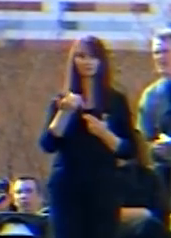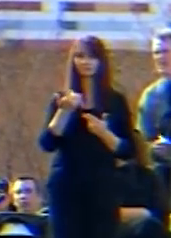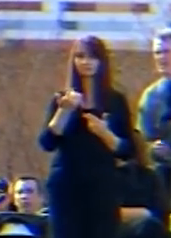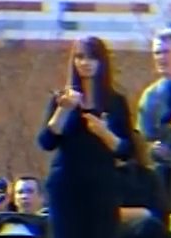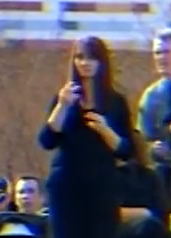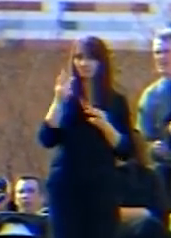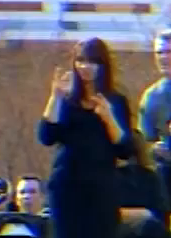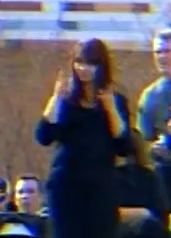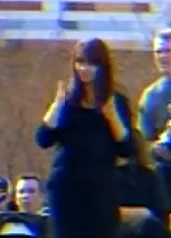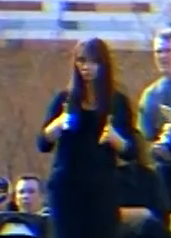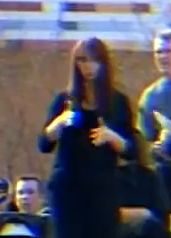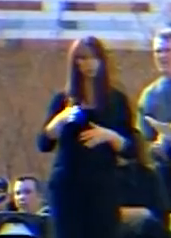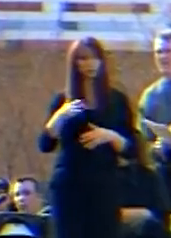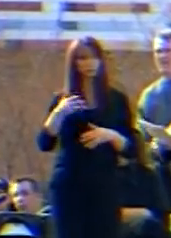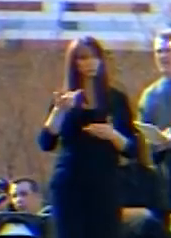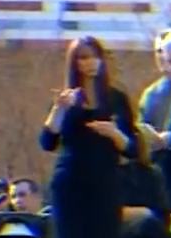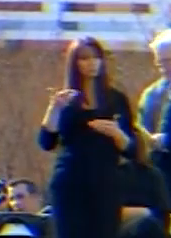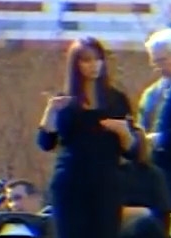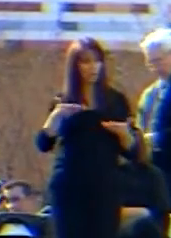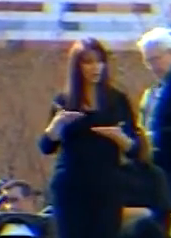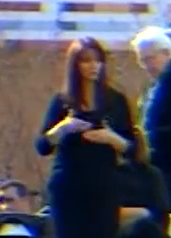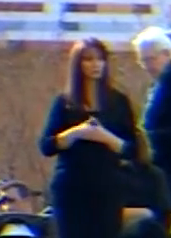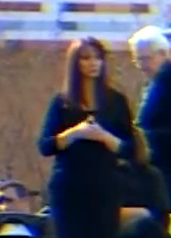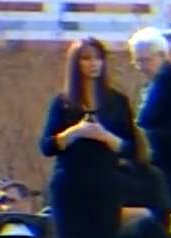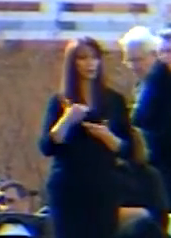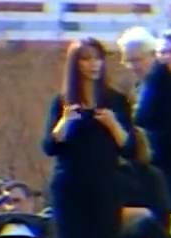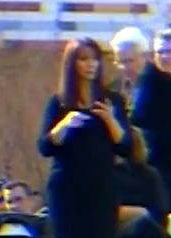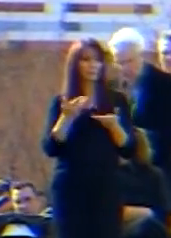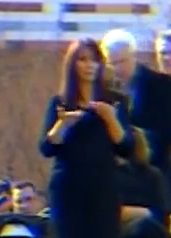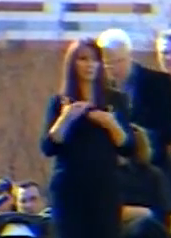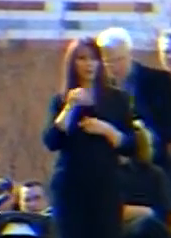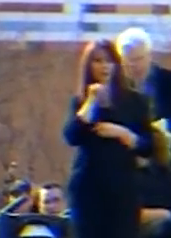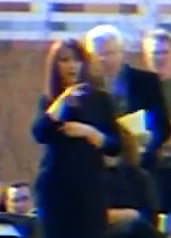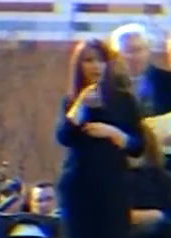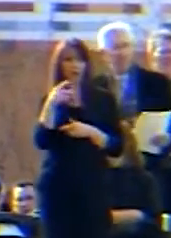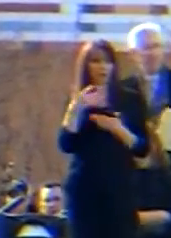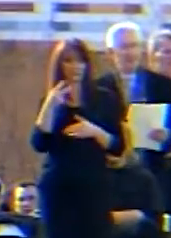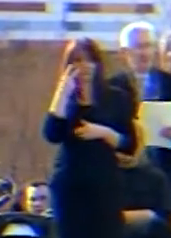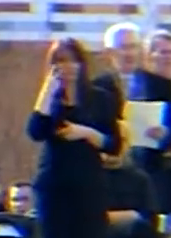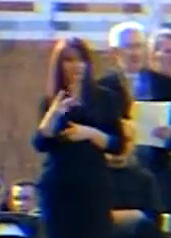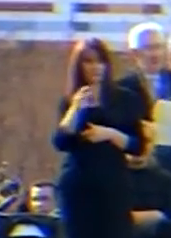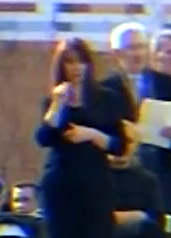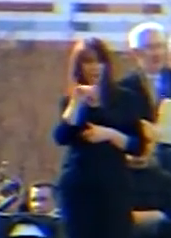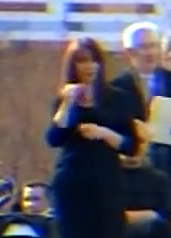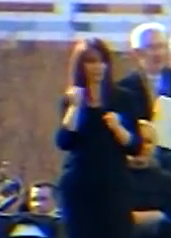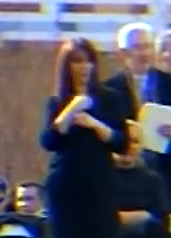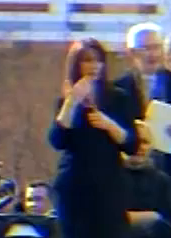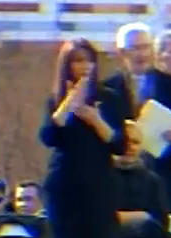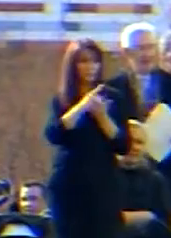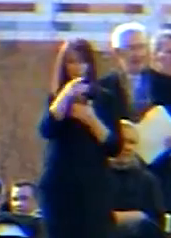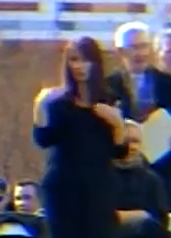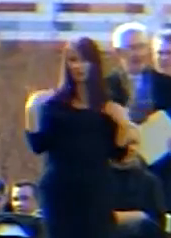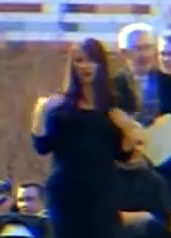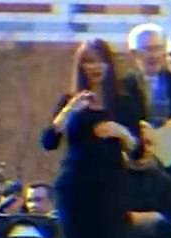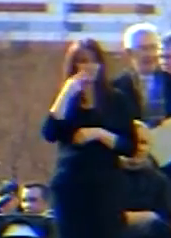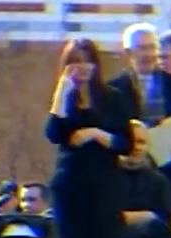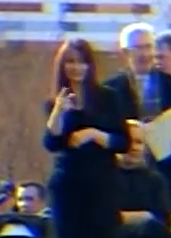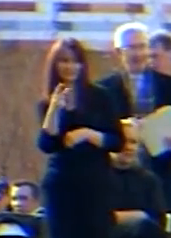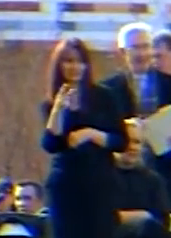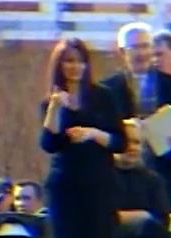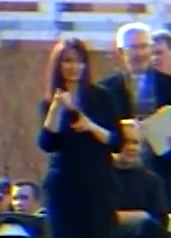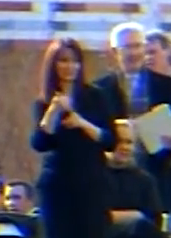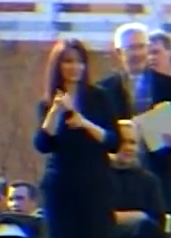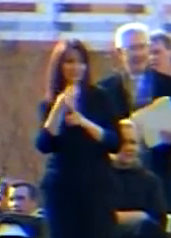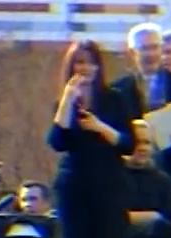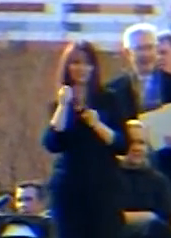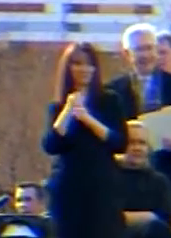Distinguished guests, visitors, those of you who may not have actually seen Muhammad fight, the young folks that may have not actually seen him,